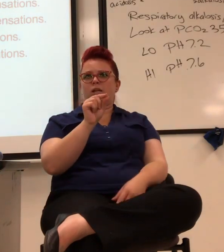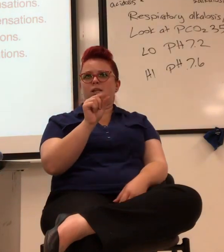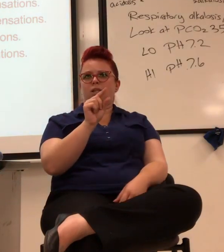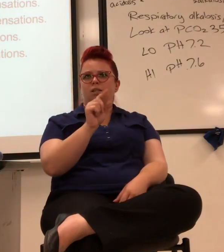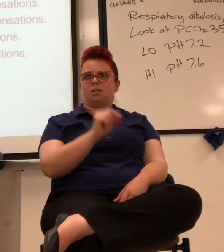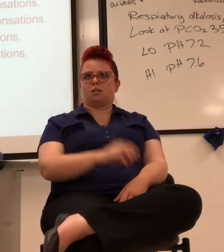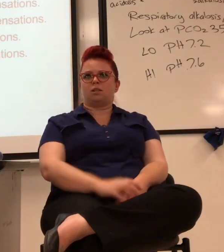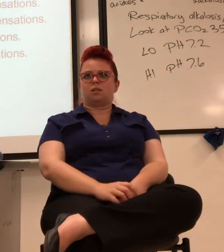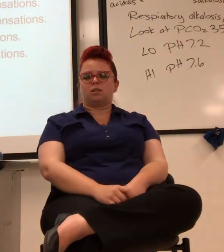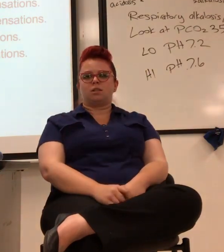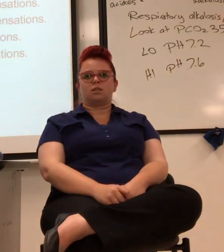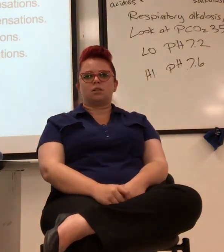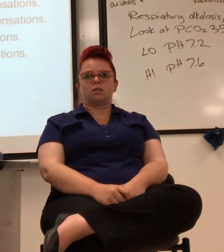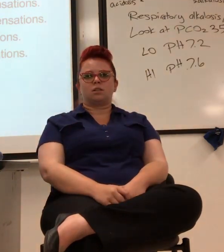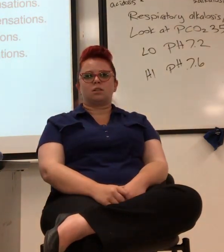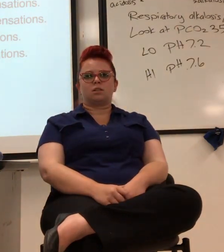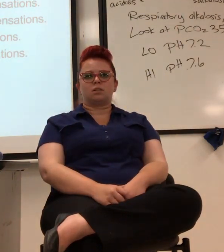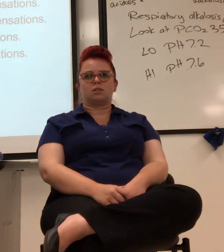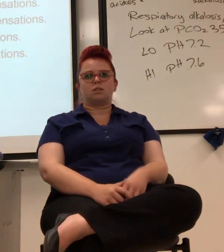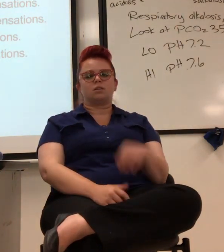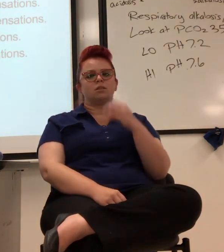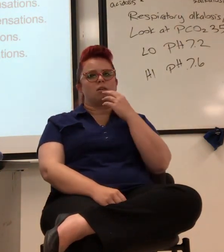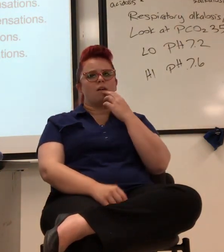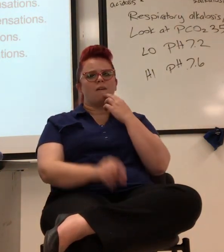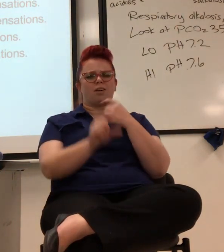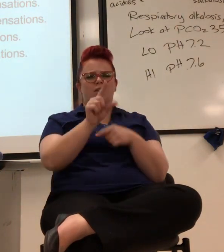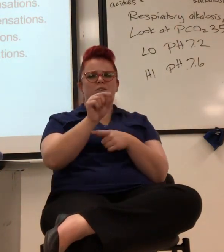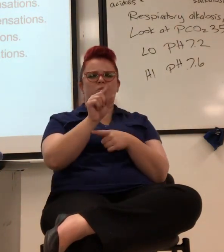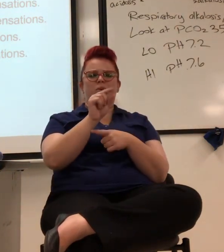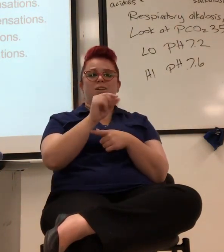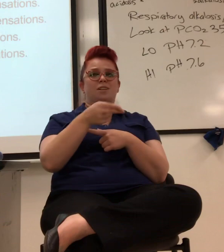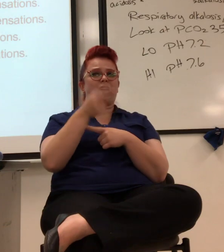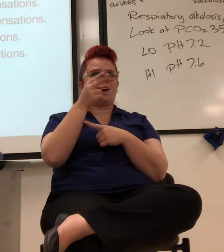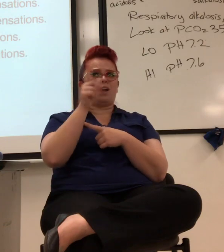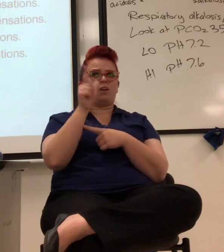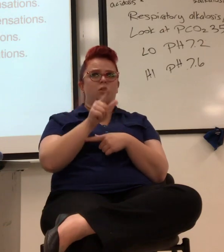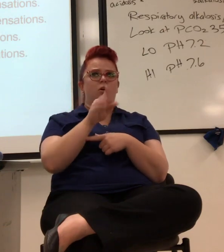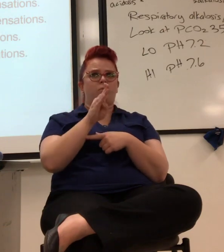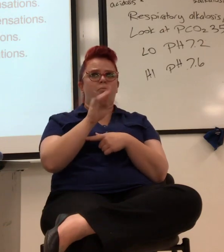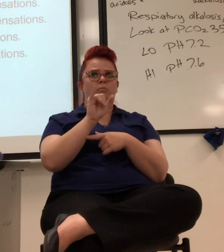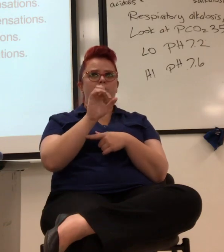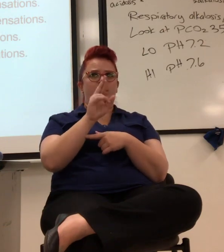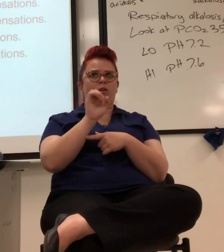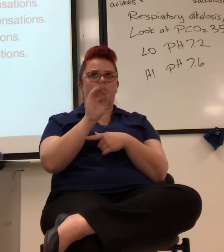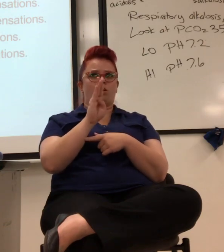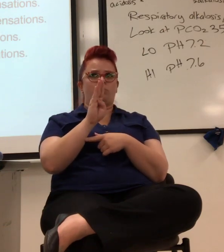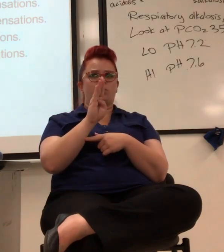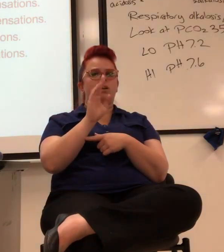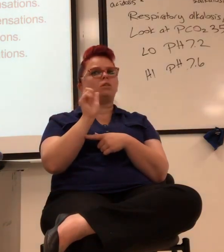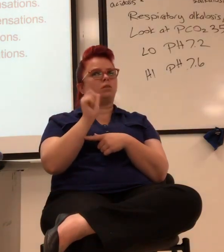That's low. So do we call low pH acidosis or alkalosis? It's a low